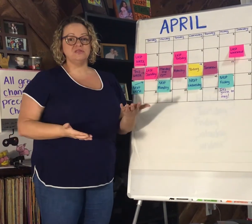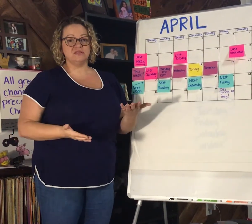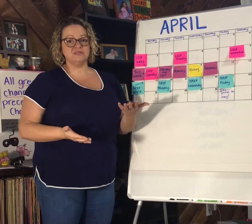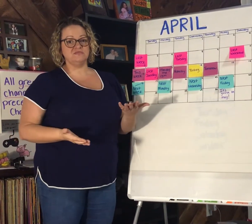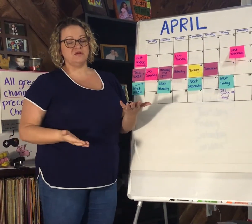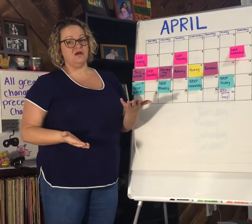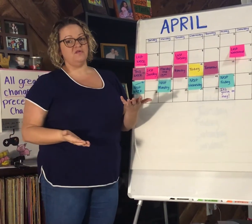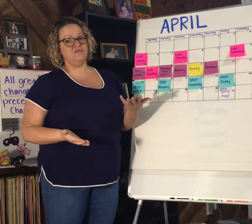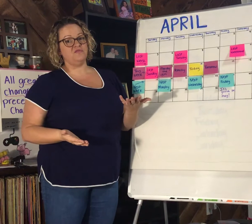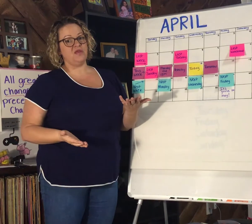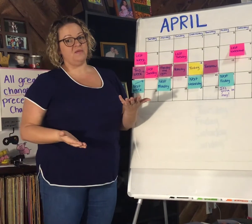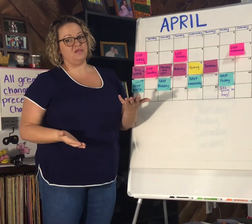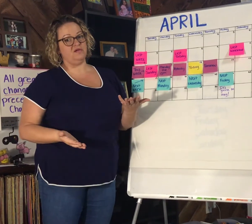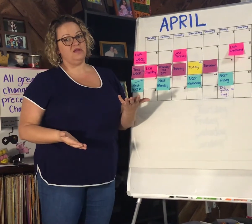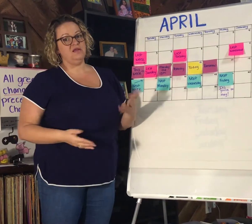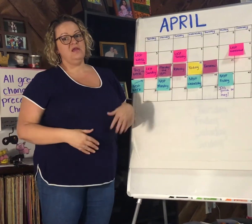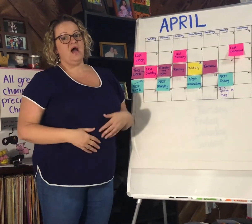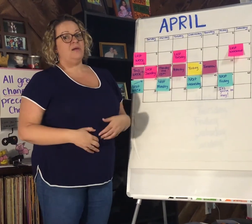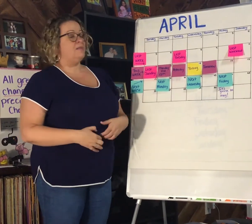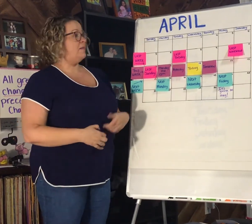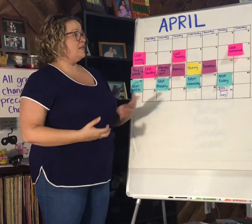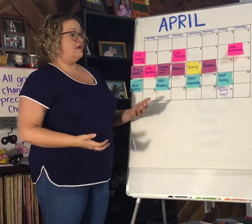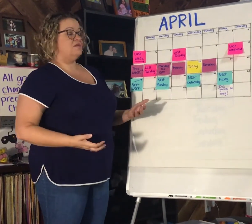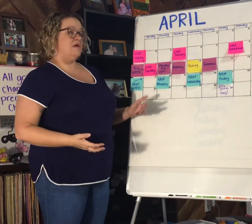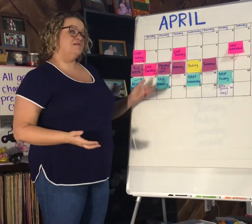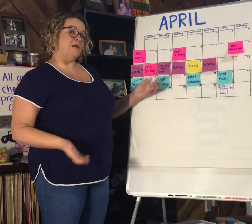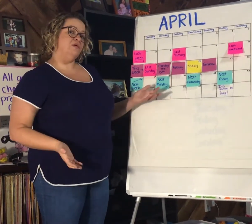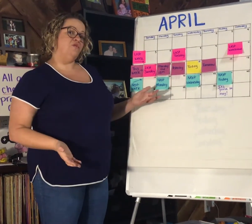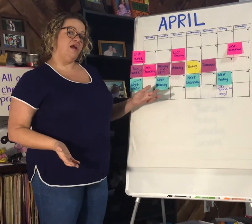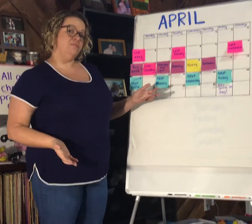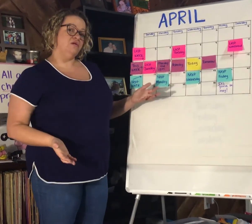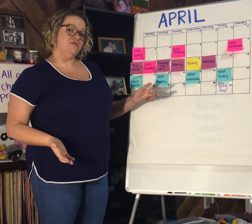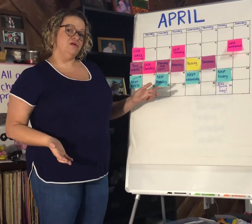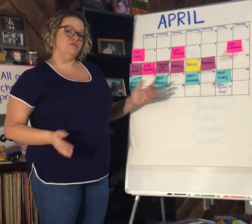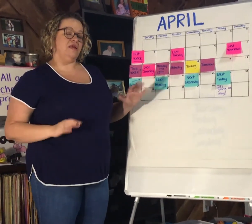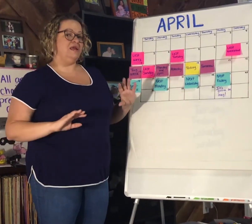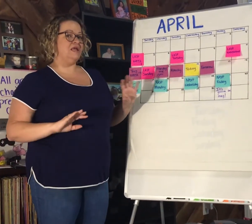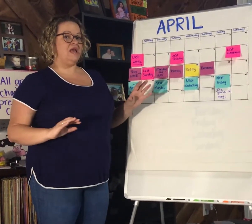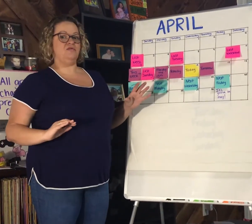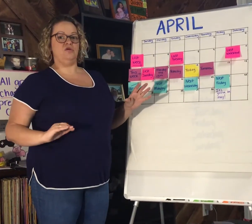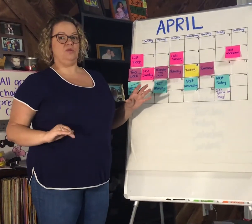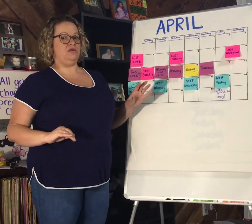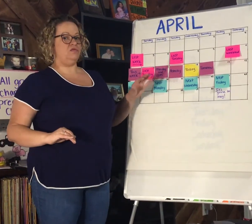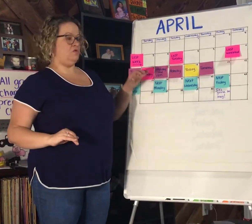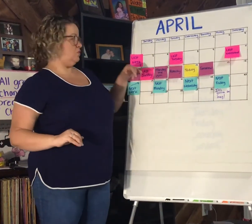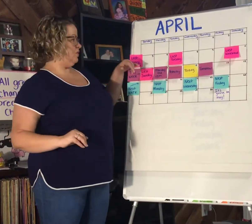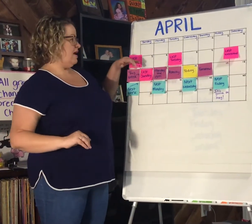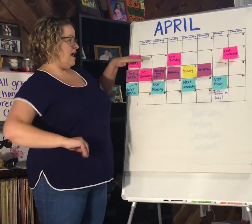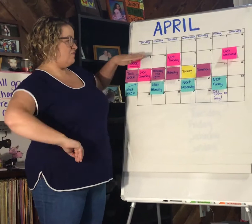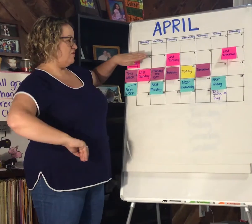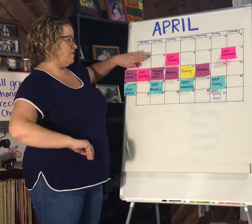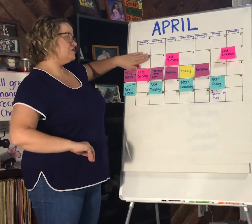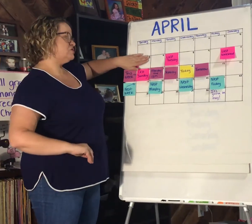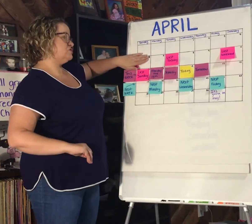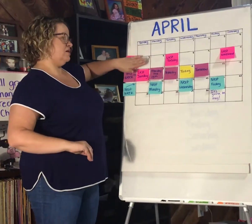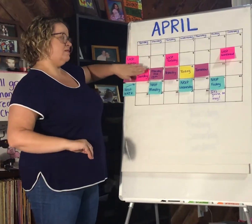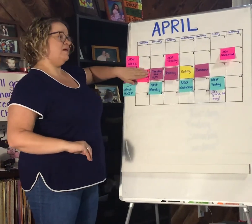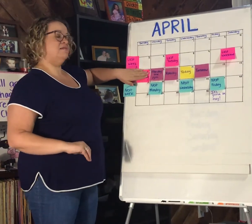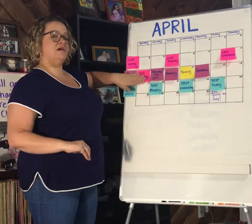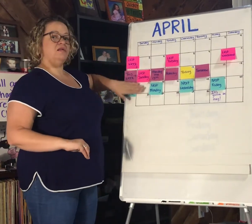list of vocabulary. I'm planning to make separate vocabulary videos in case you need to have refreshers on the base signs